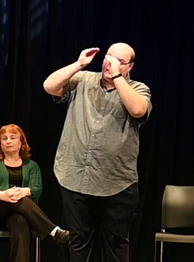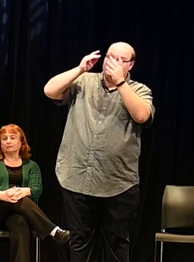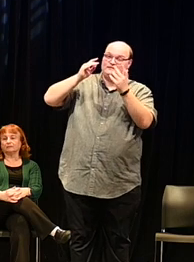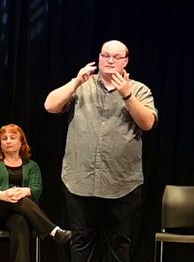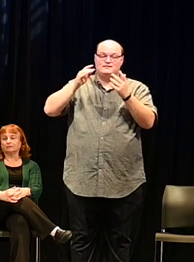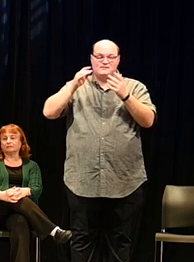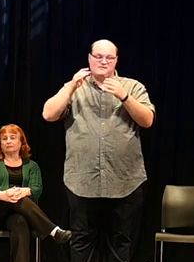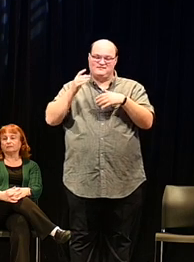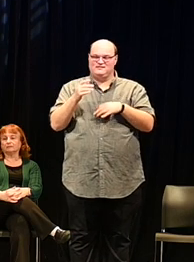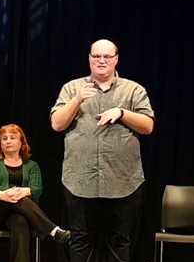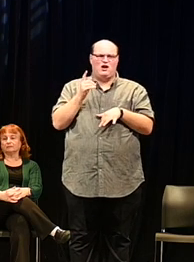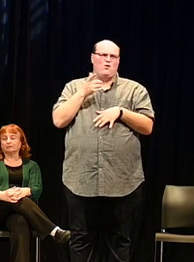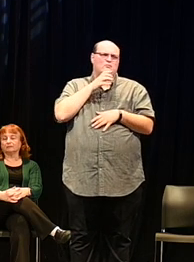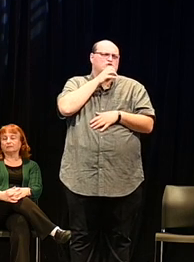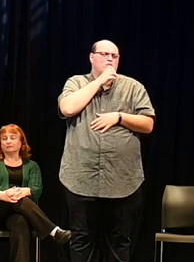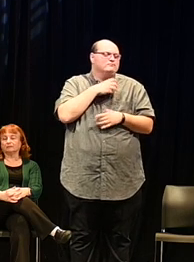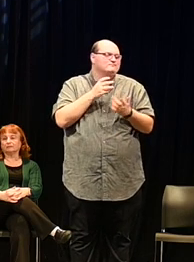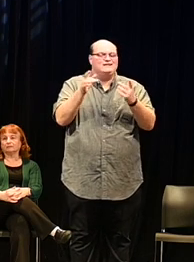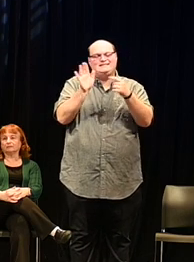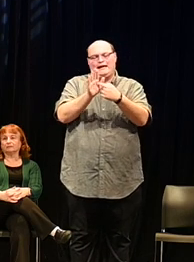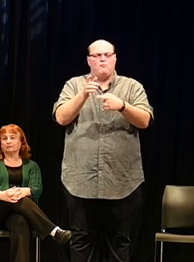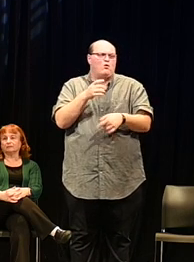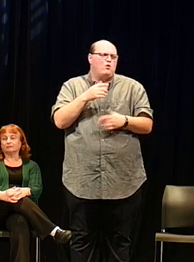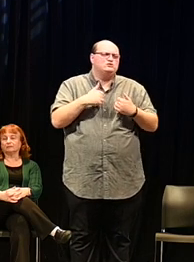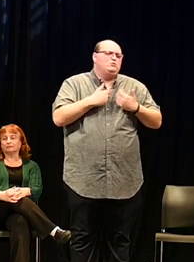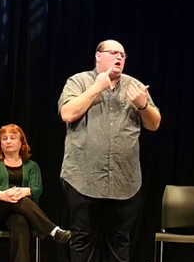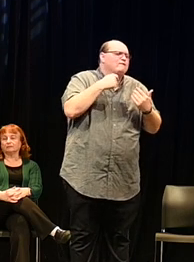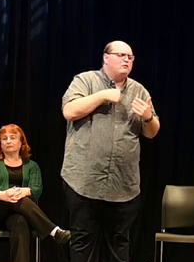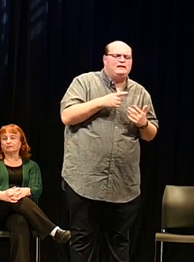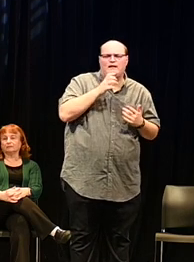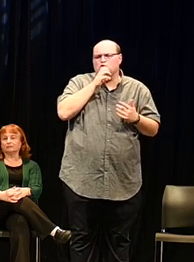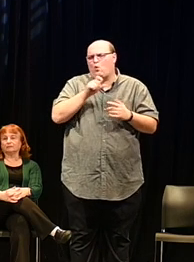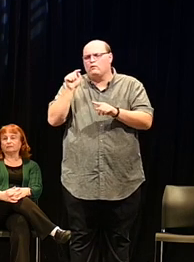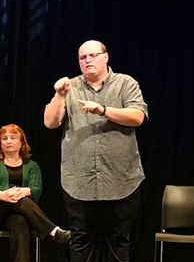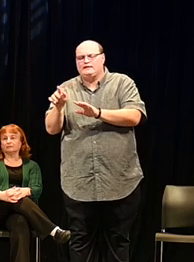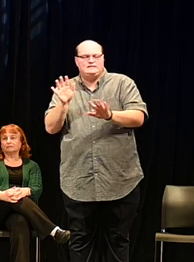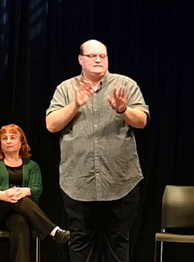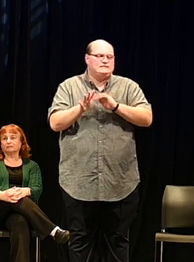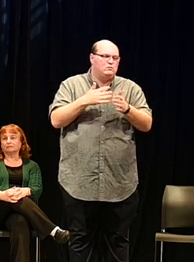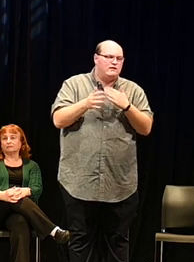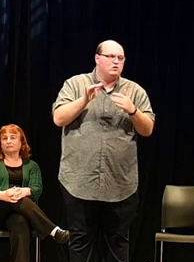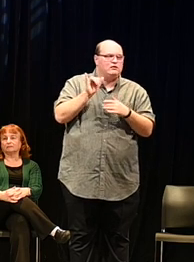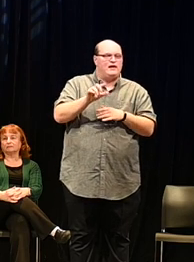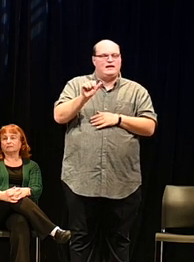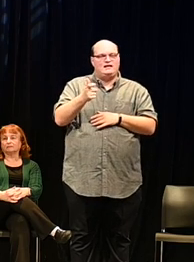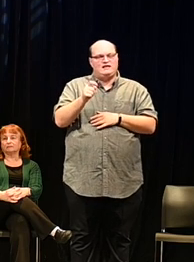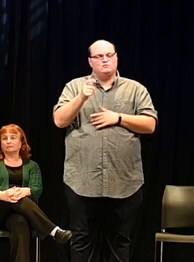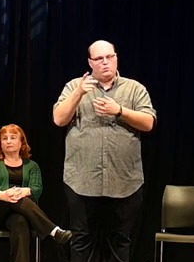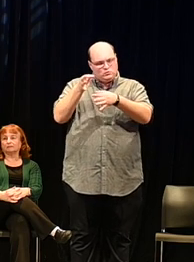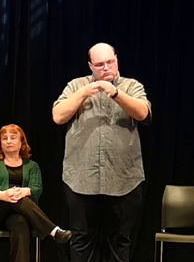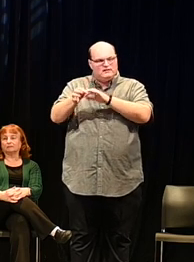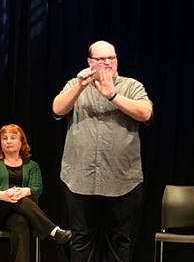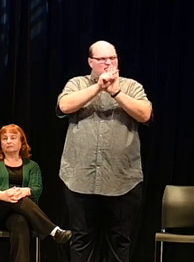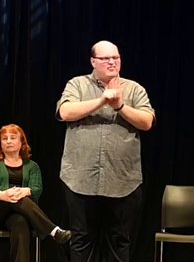little young looking for me. Oh, I'm too old to do that. All those things that we say to ourselves that we don't even realize we're doing. We want to replace those